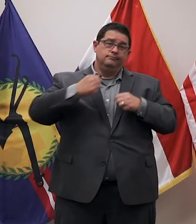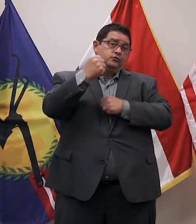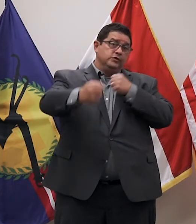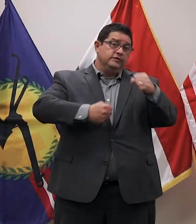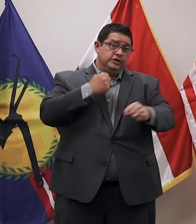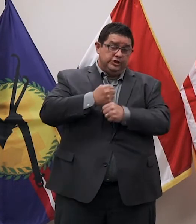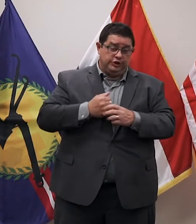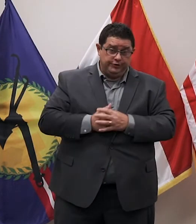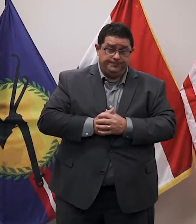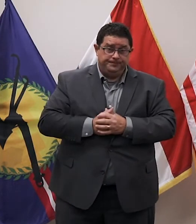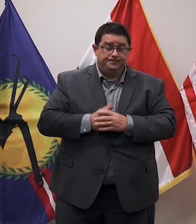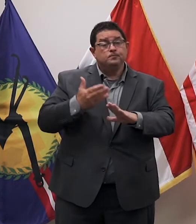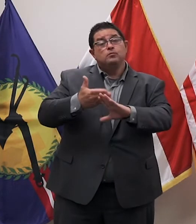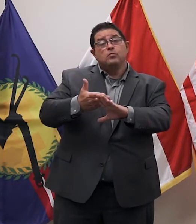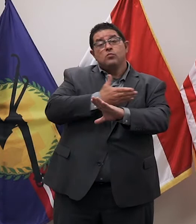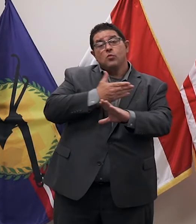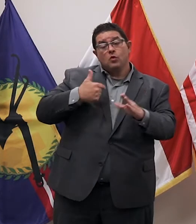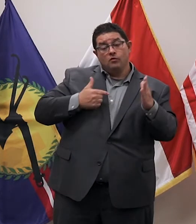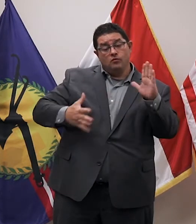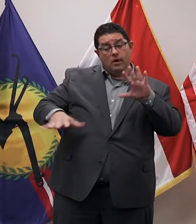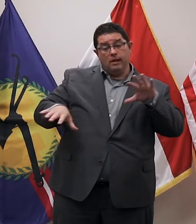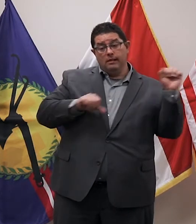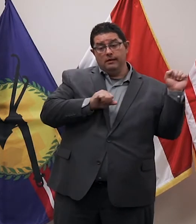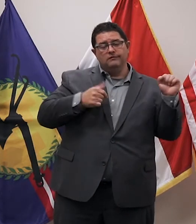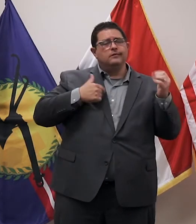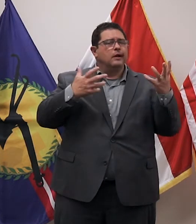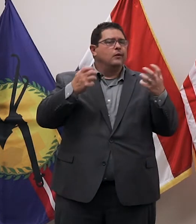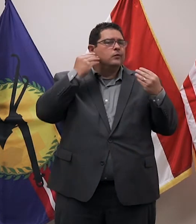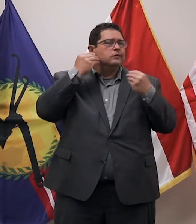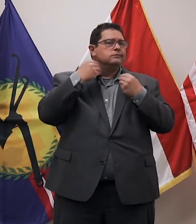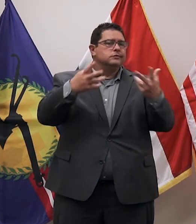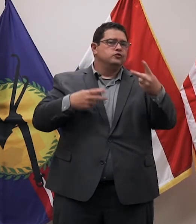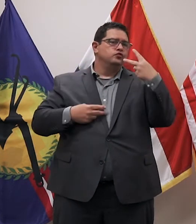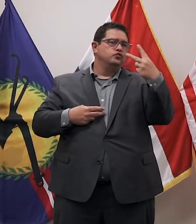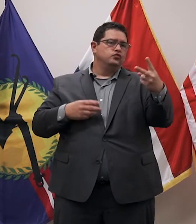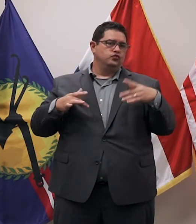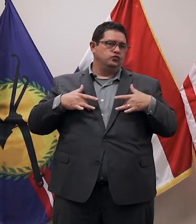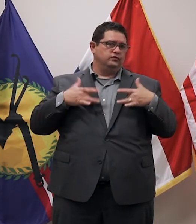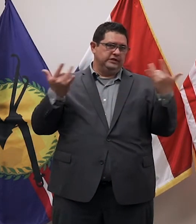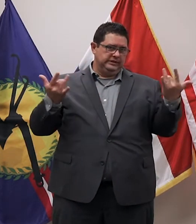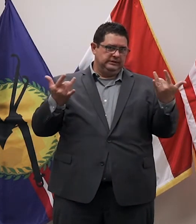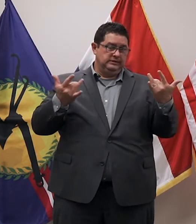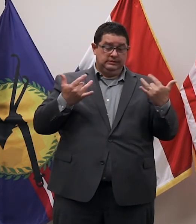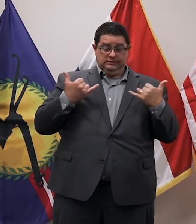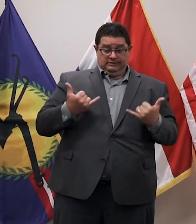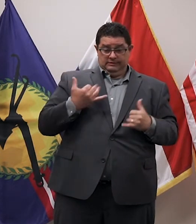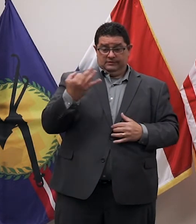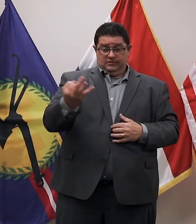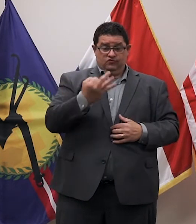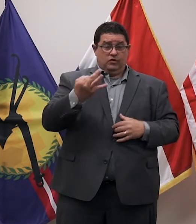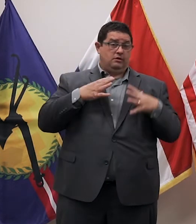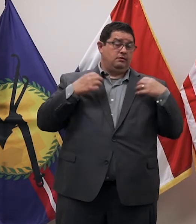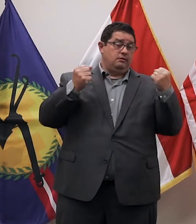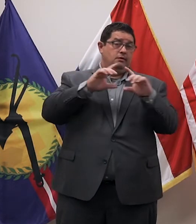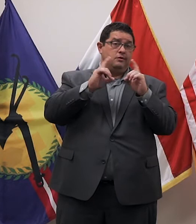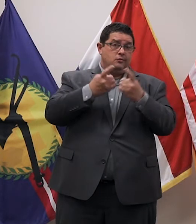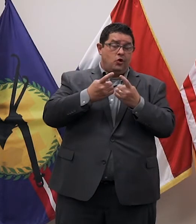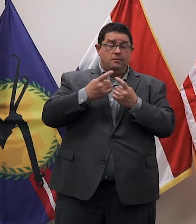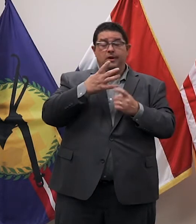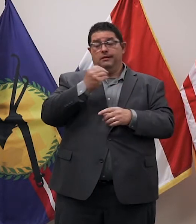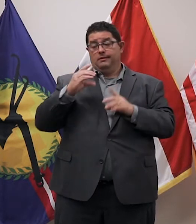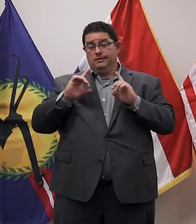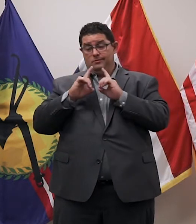Before I go, I'd like to highlight 2 important vaccination events coming up. On Friday, the Health Department and the Department of